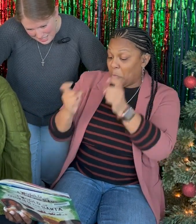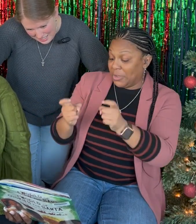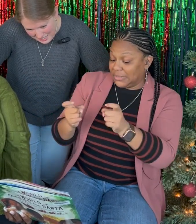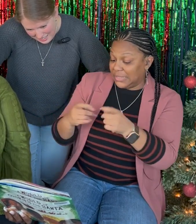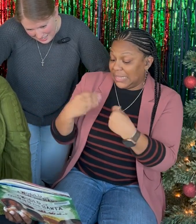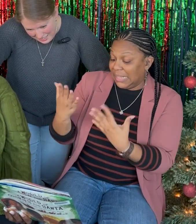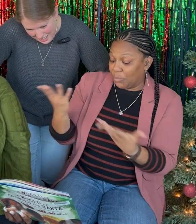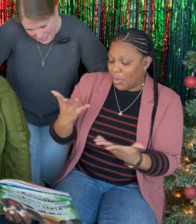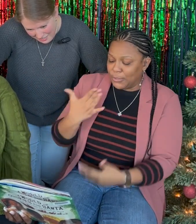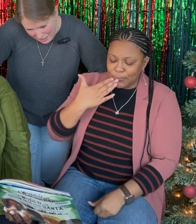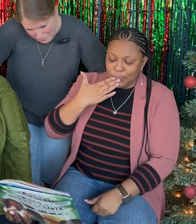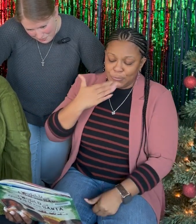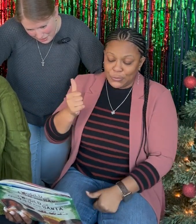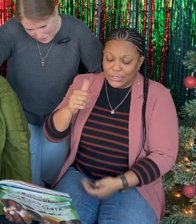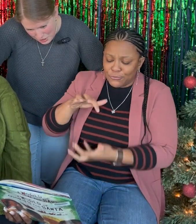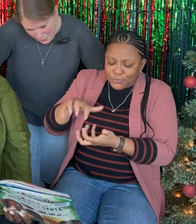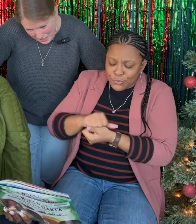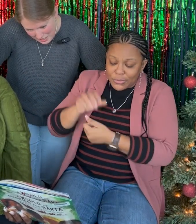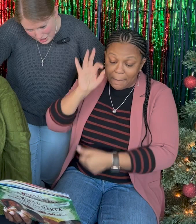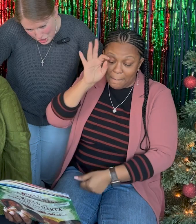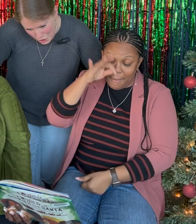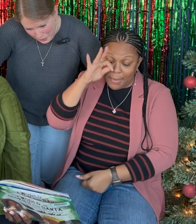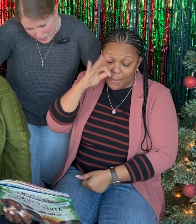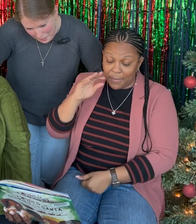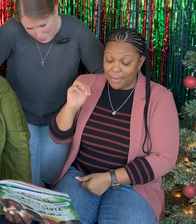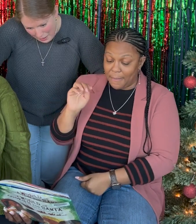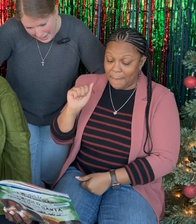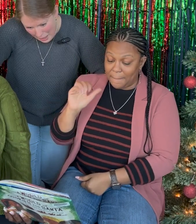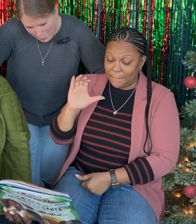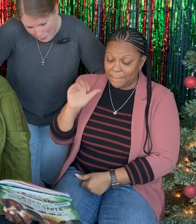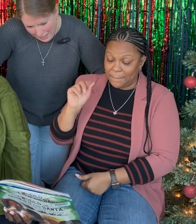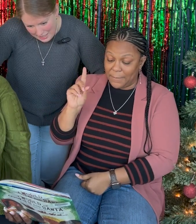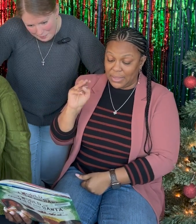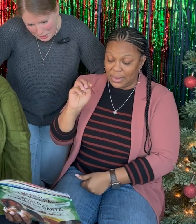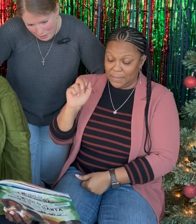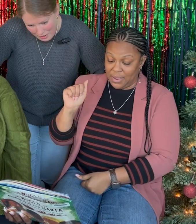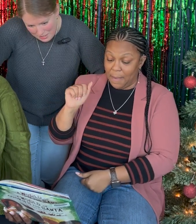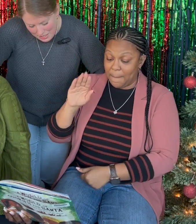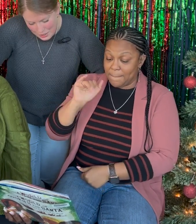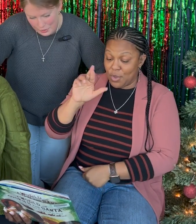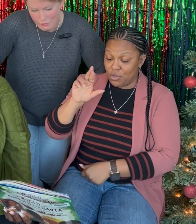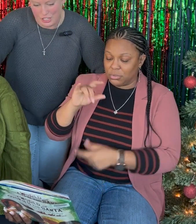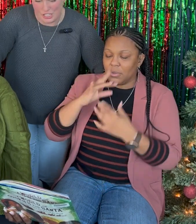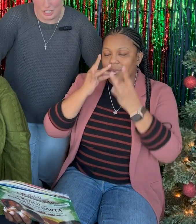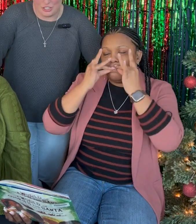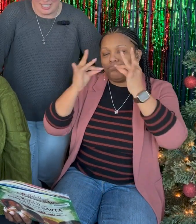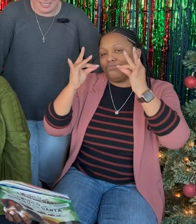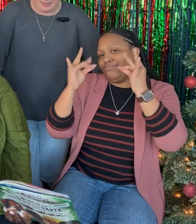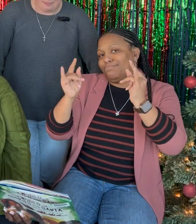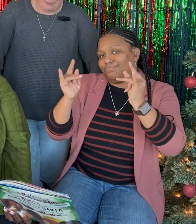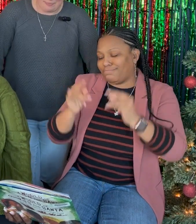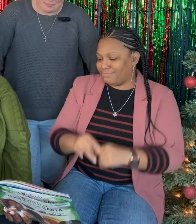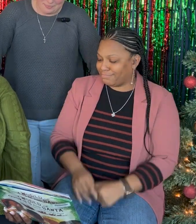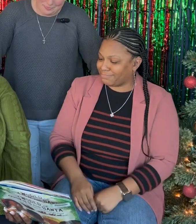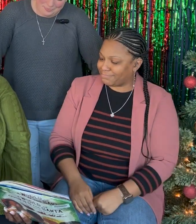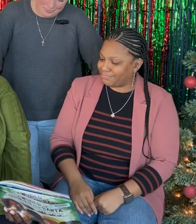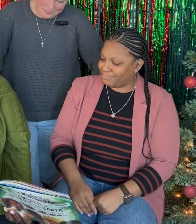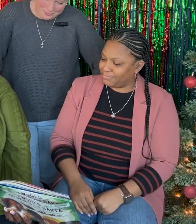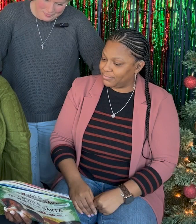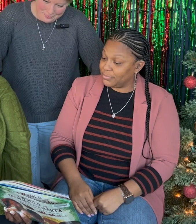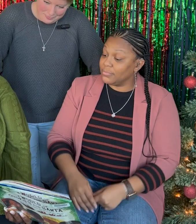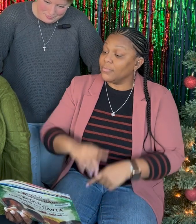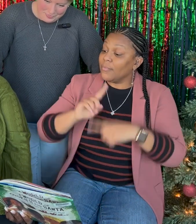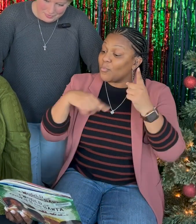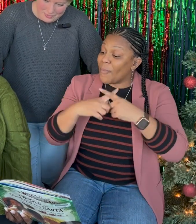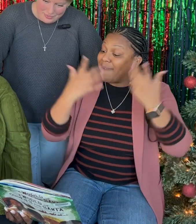The present that they give him of sweet and chewy pineapple macadamia bars is a refreshing treat.